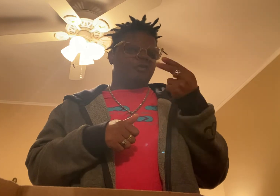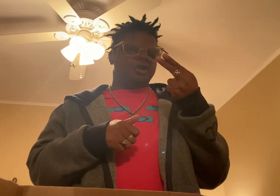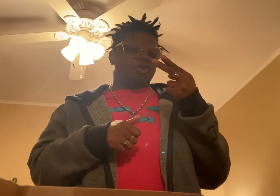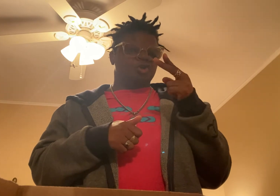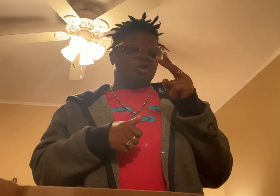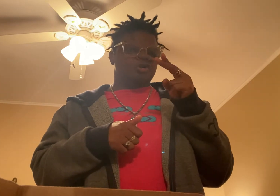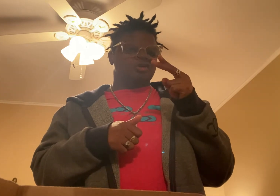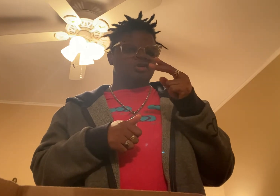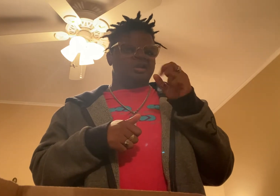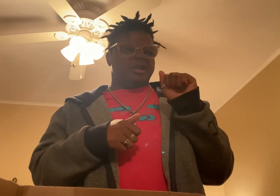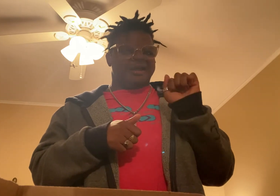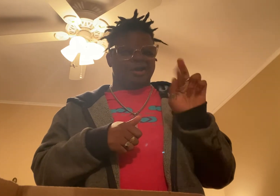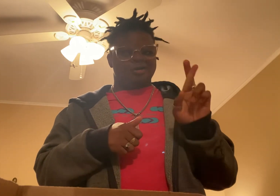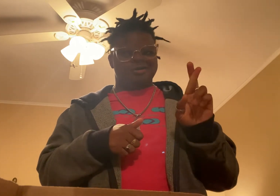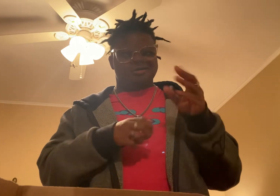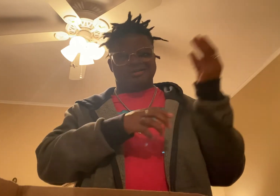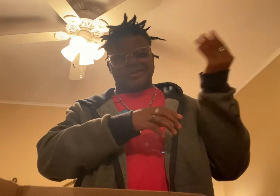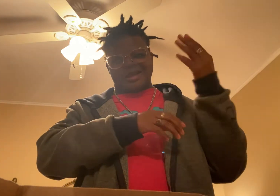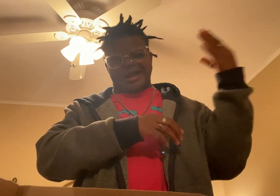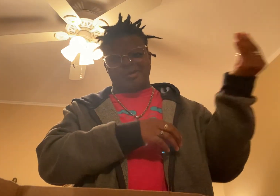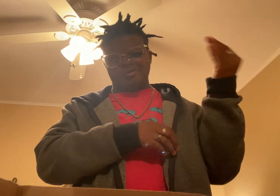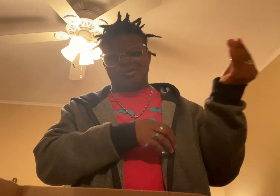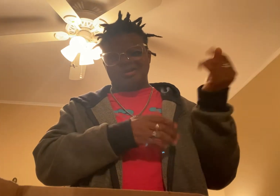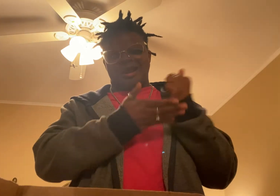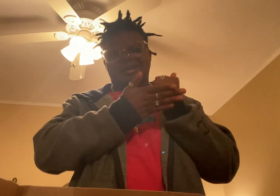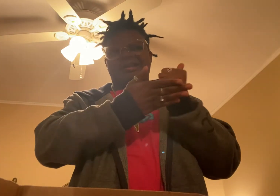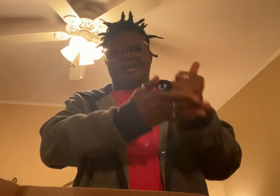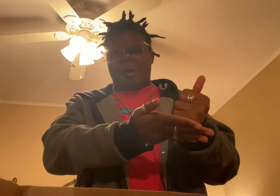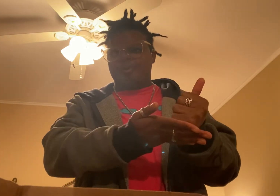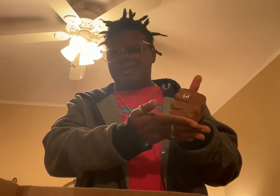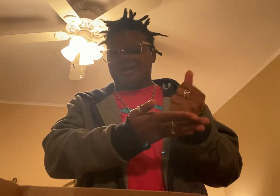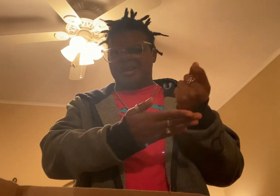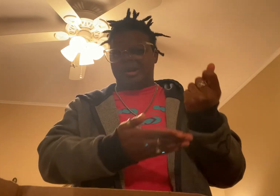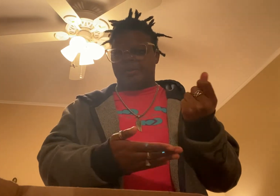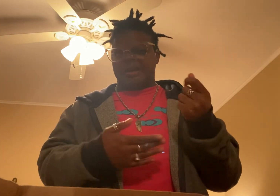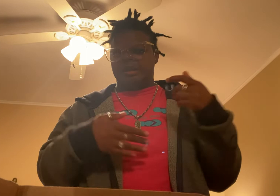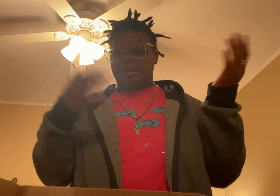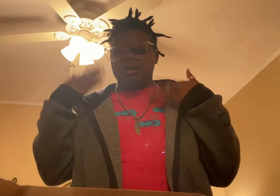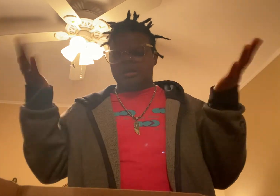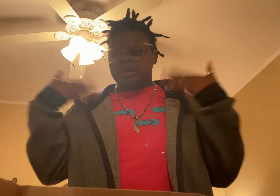fresh air, outdoors actually helps a little bit.